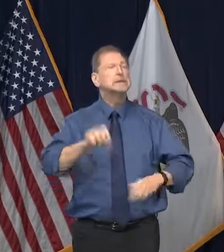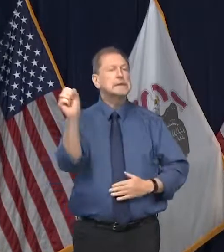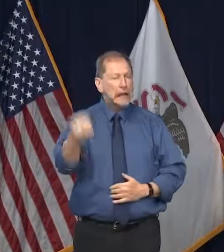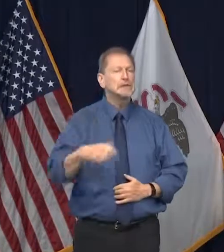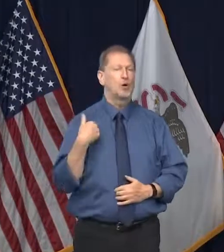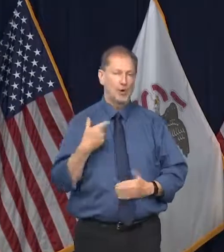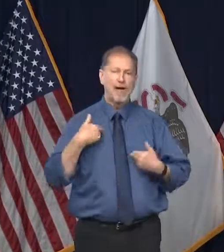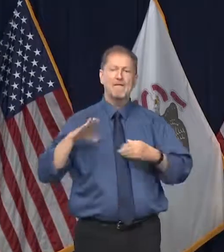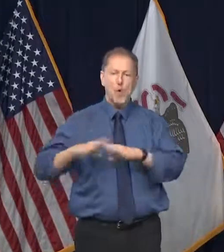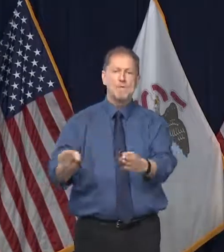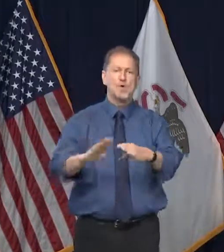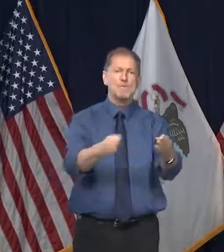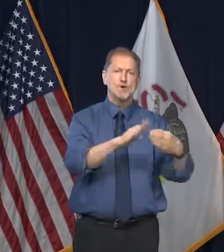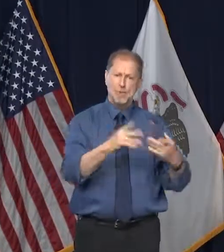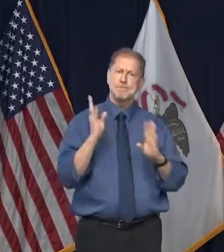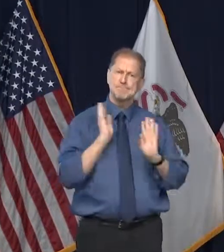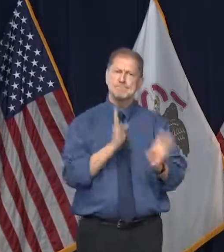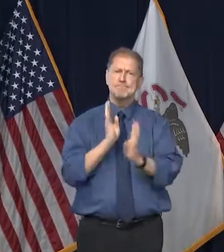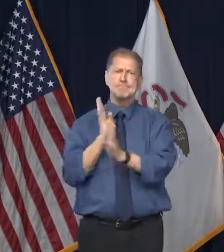capability to do that.